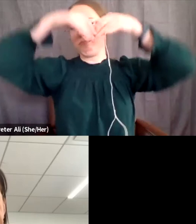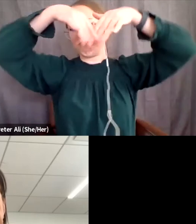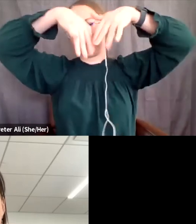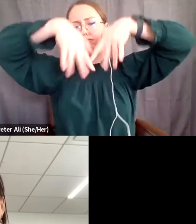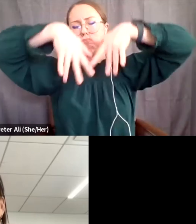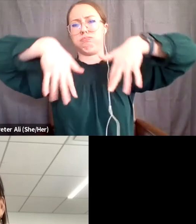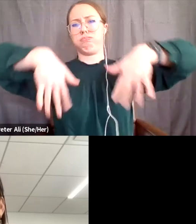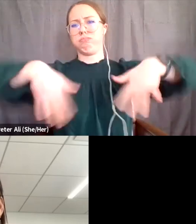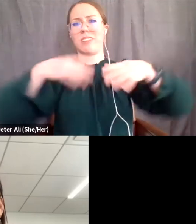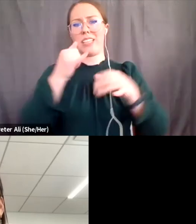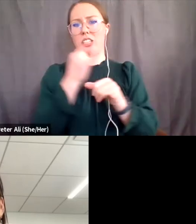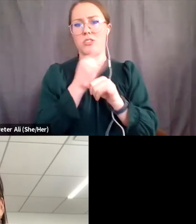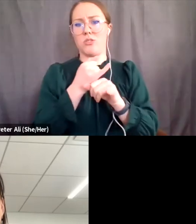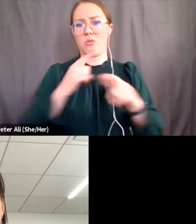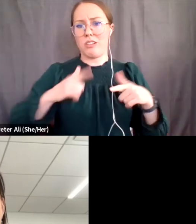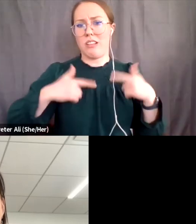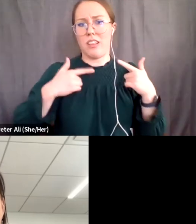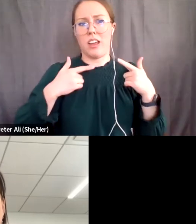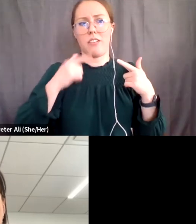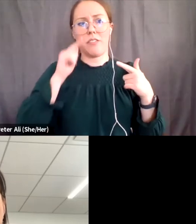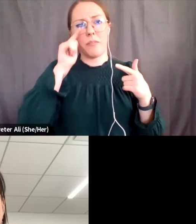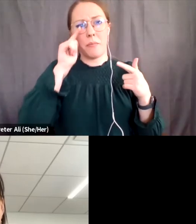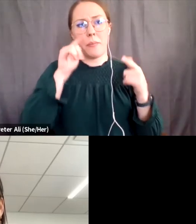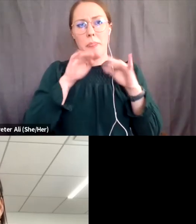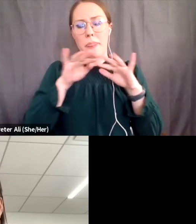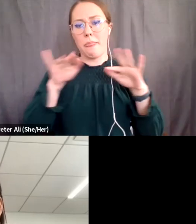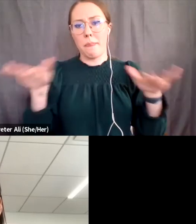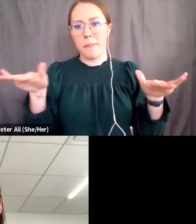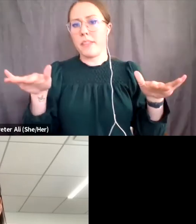life. And I believe that we made great strides.